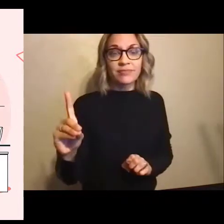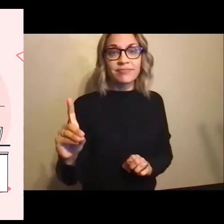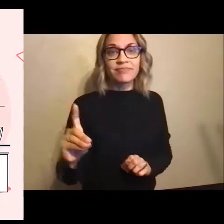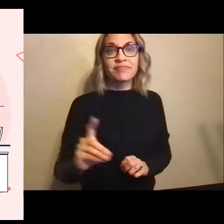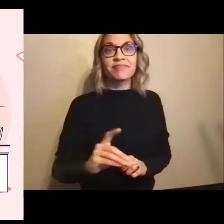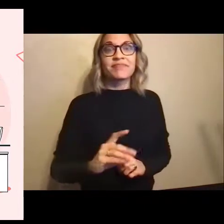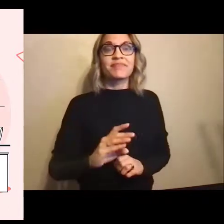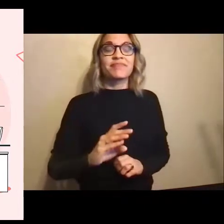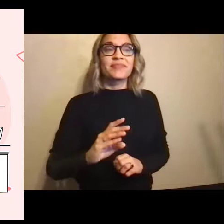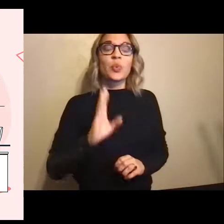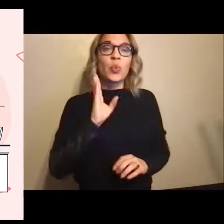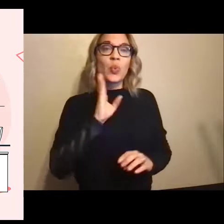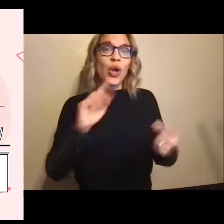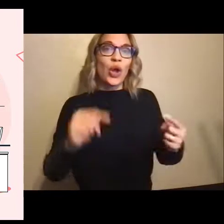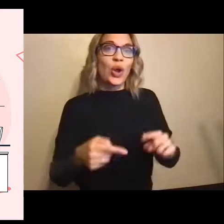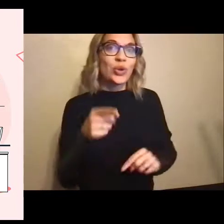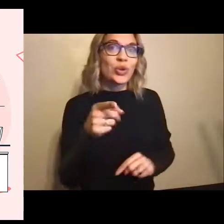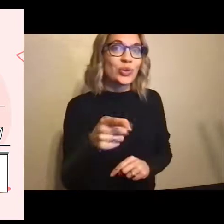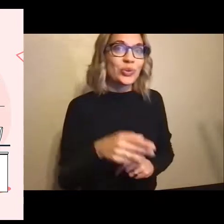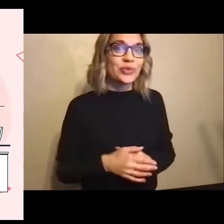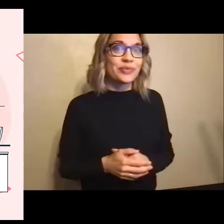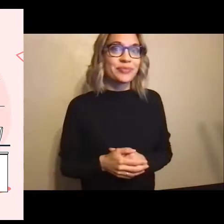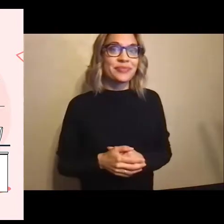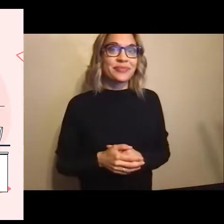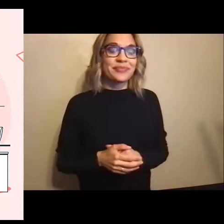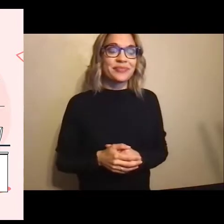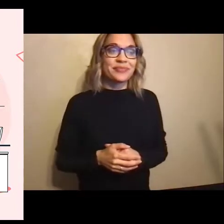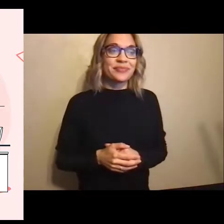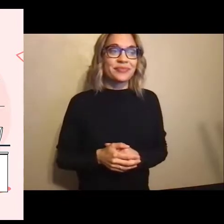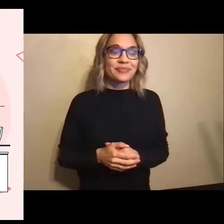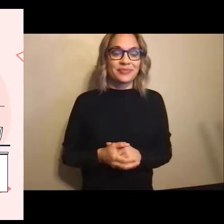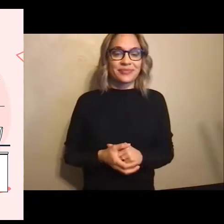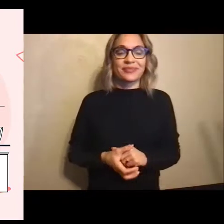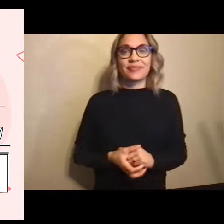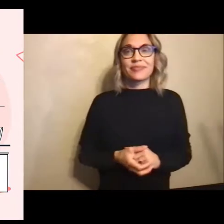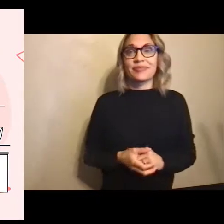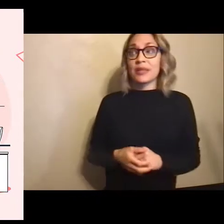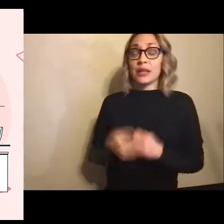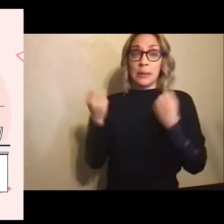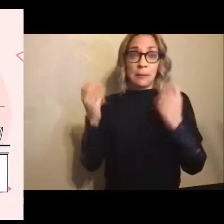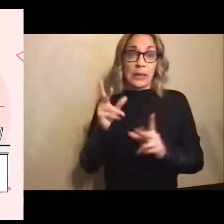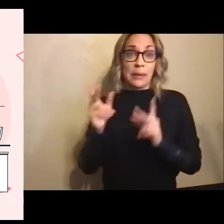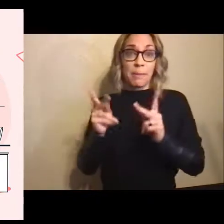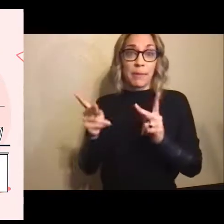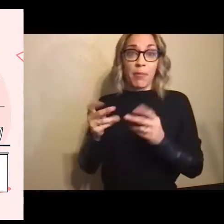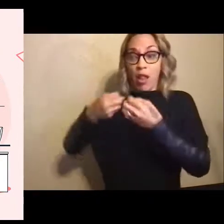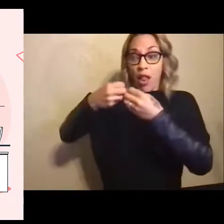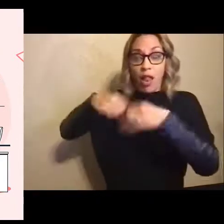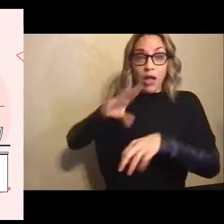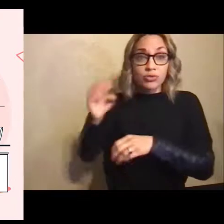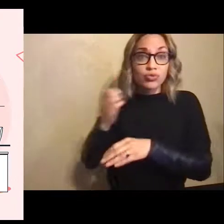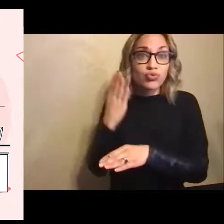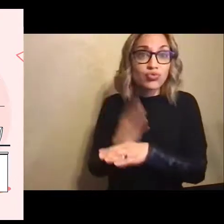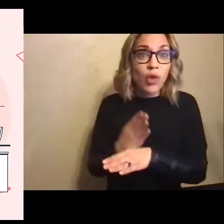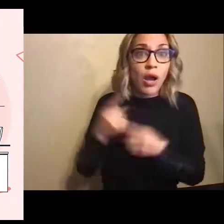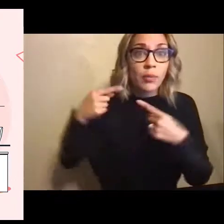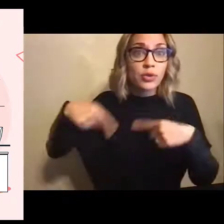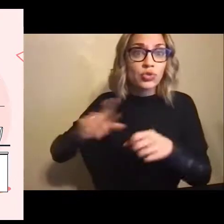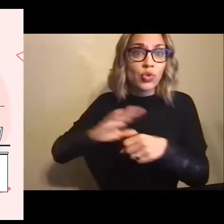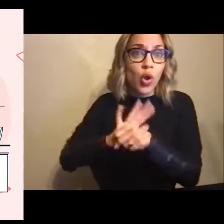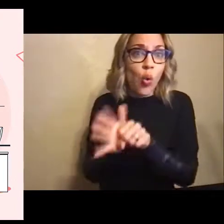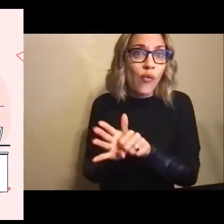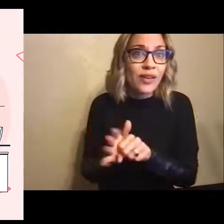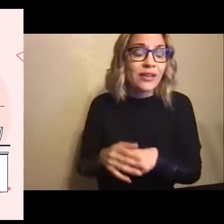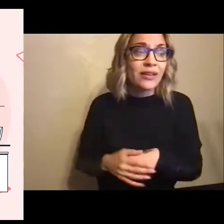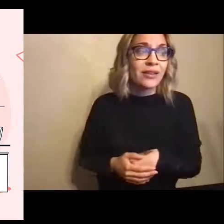what people are doing with their finances and the hurt from procrastinating and from not getting those things in